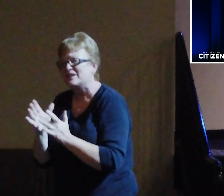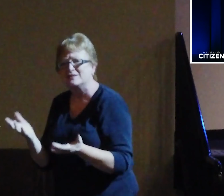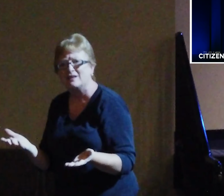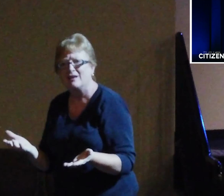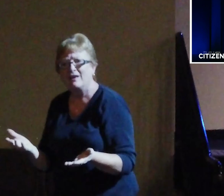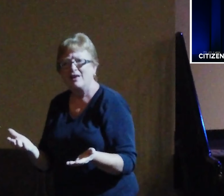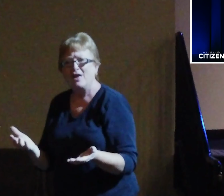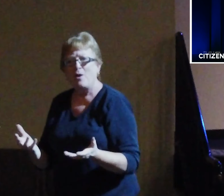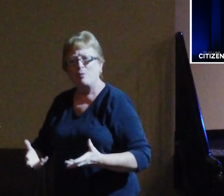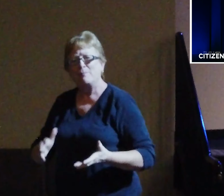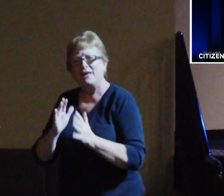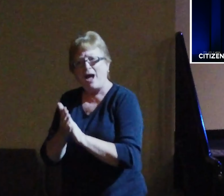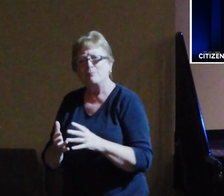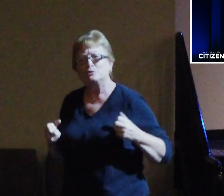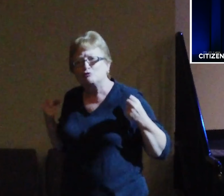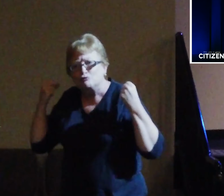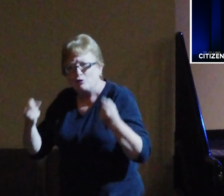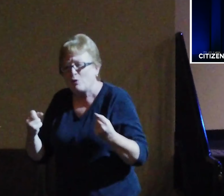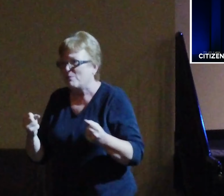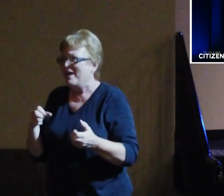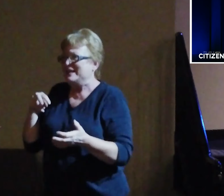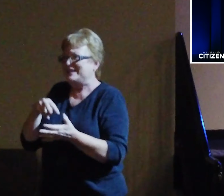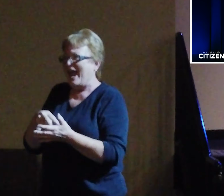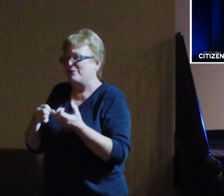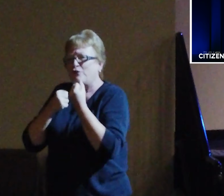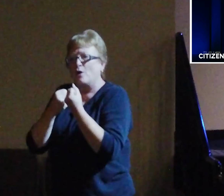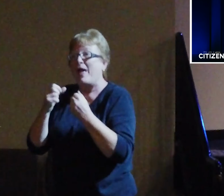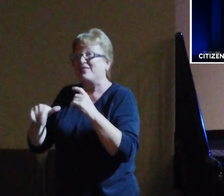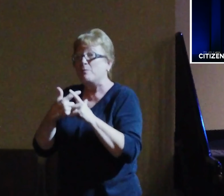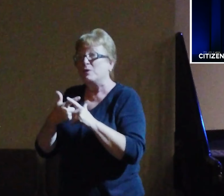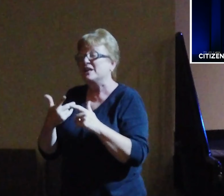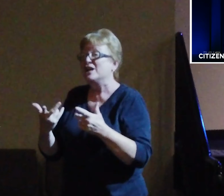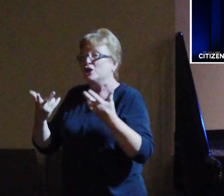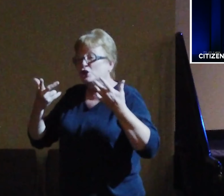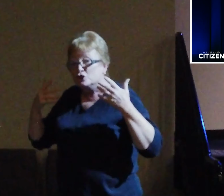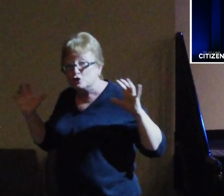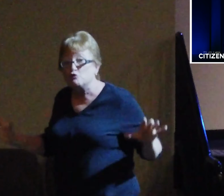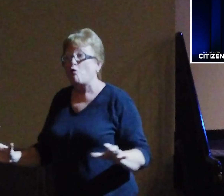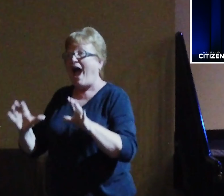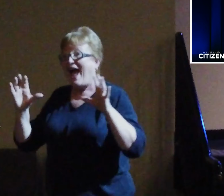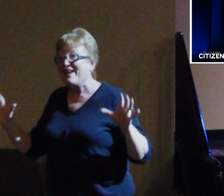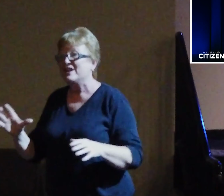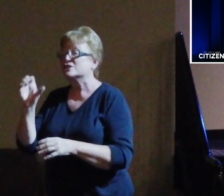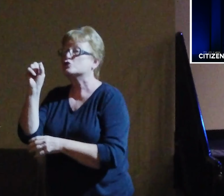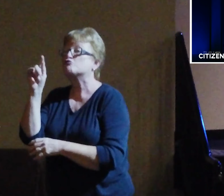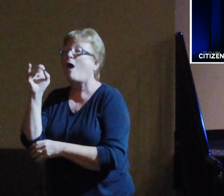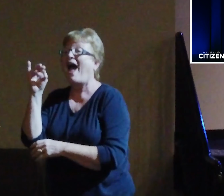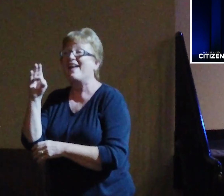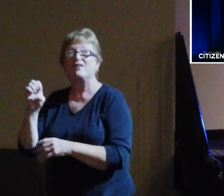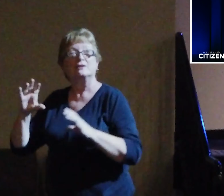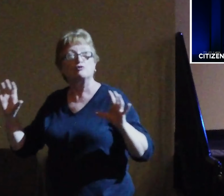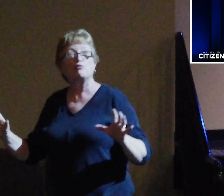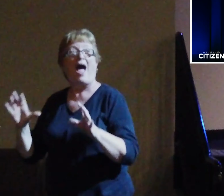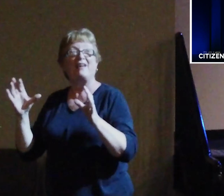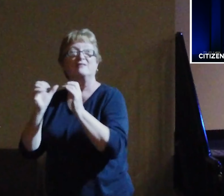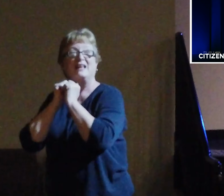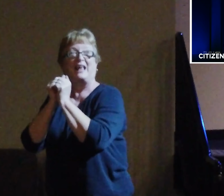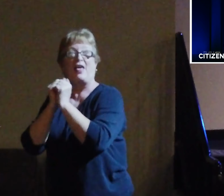standing firm, the second point, we strive together with one mind for the faith of the gospel.